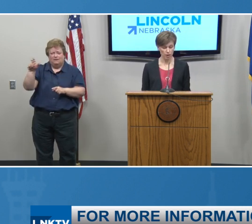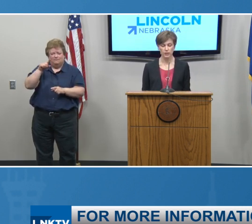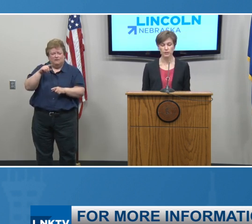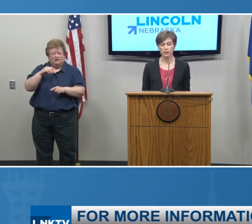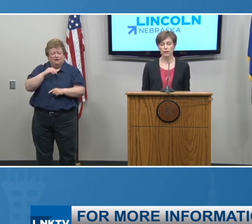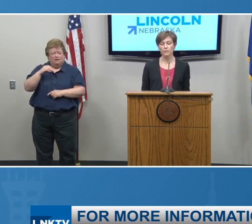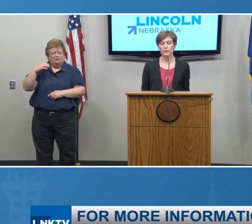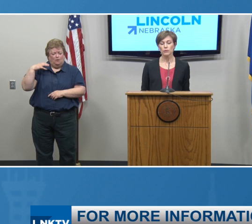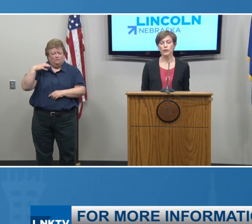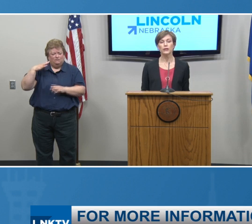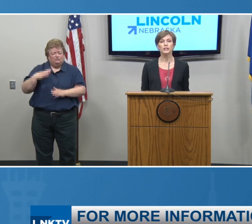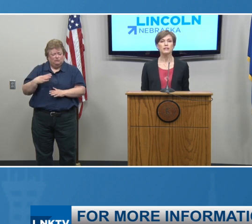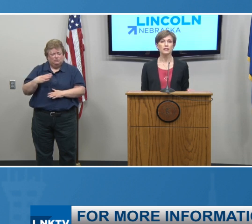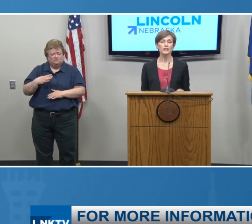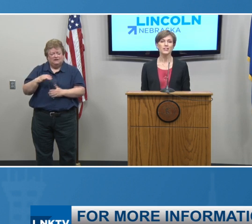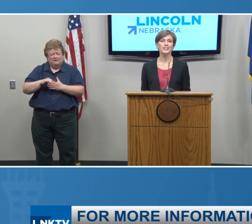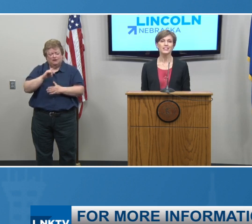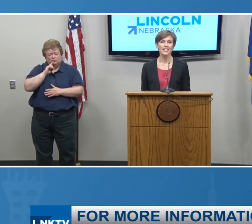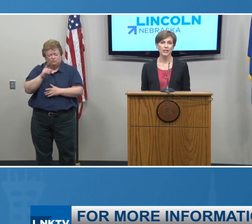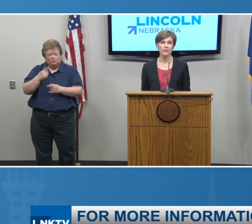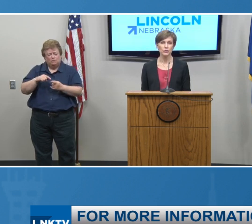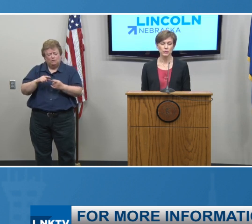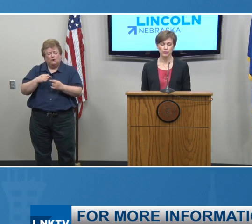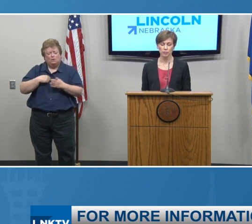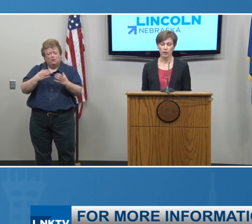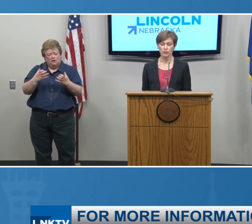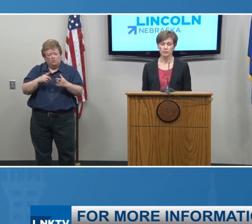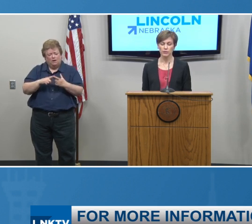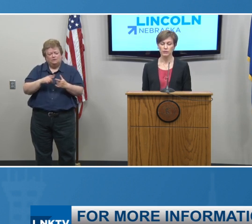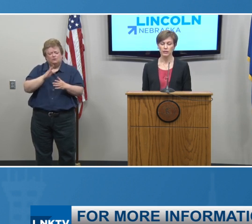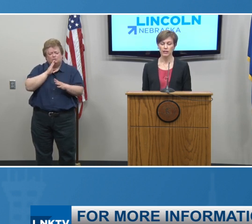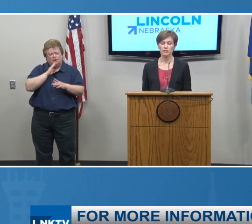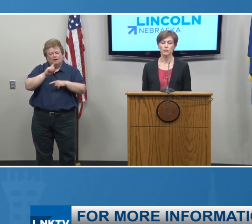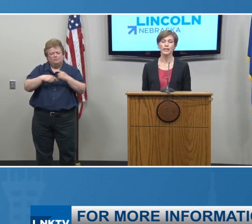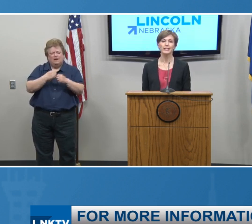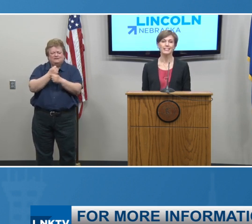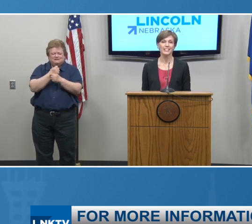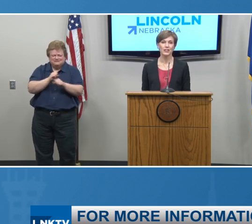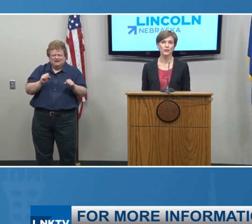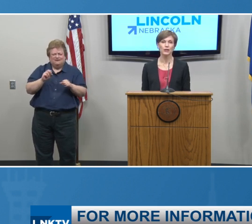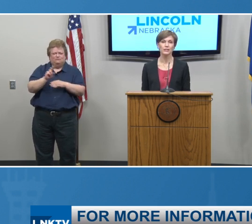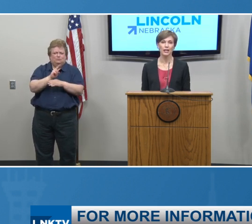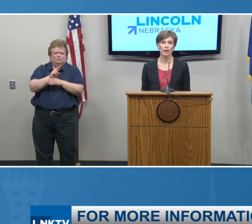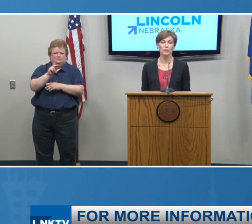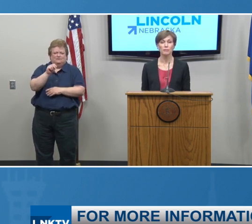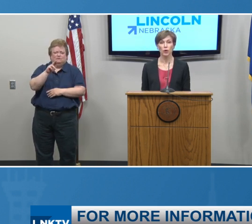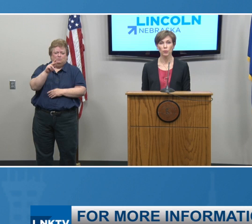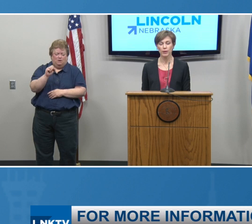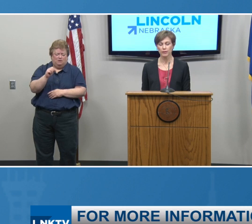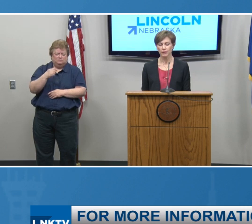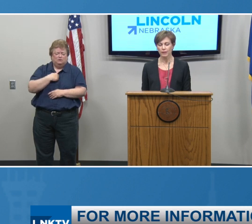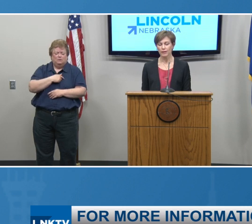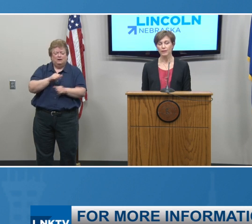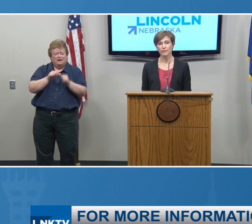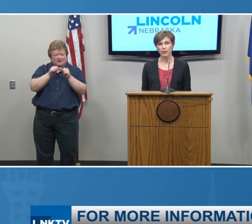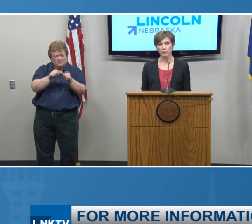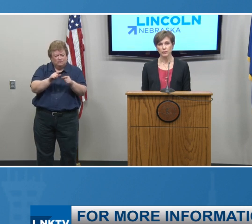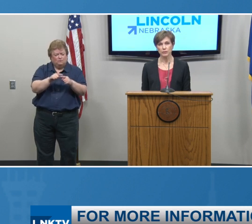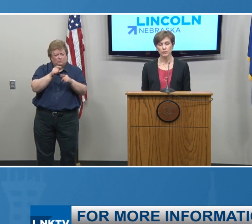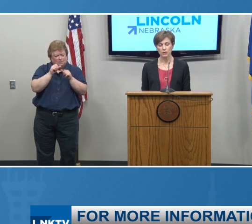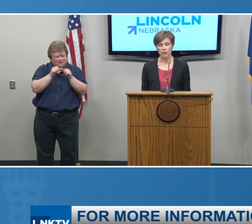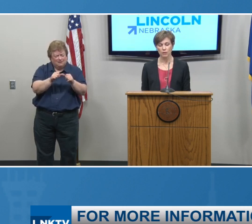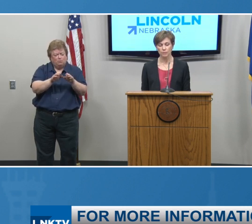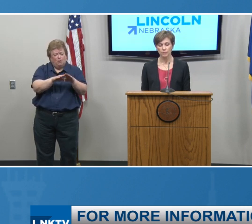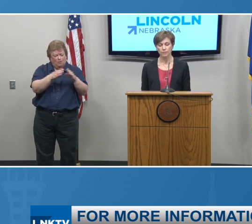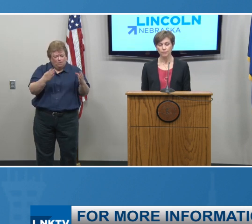using our parks. We're here to discuss the safe use of parks with you today so that we can continue to keep them open and